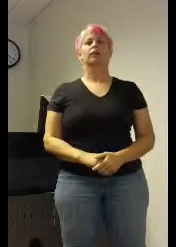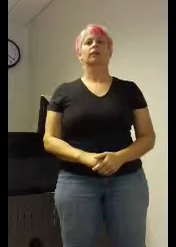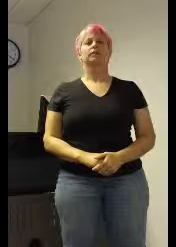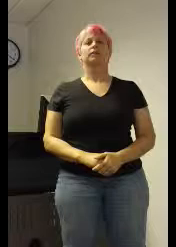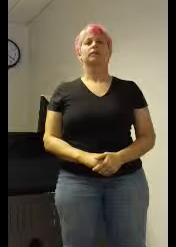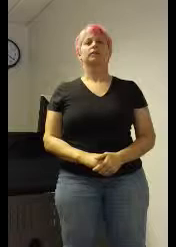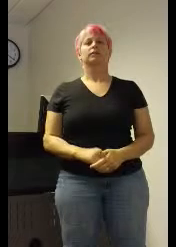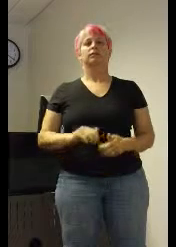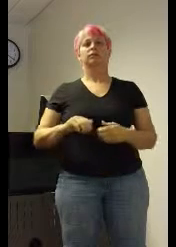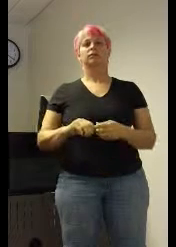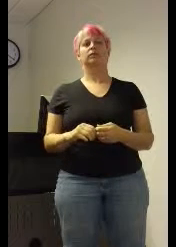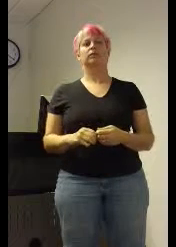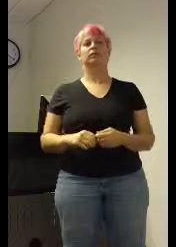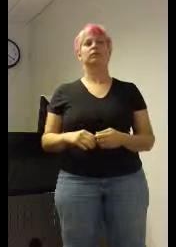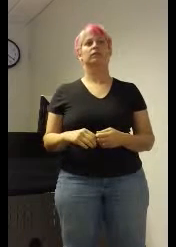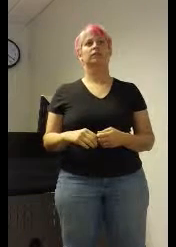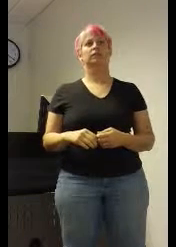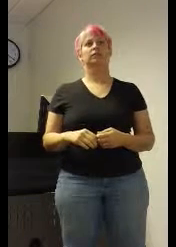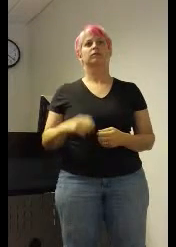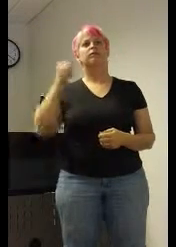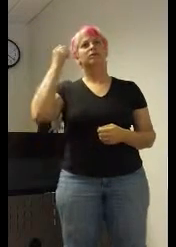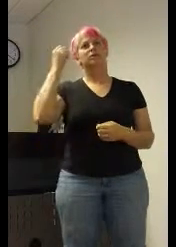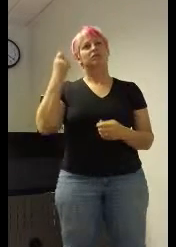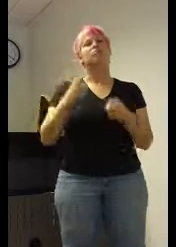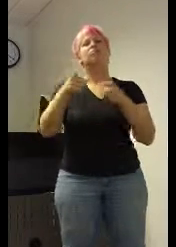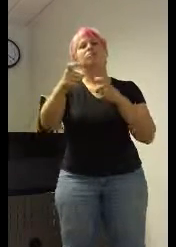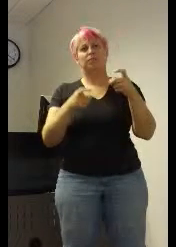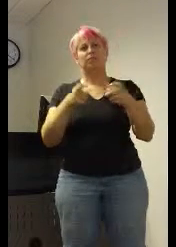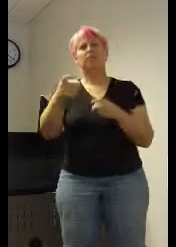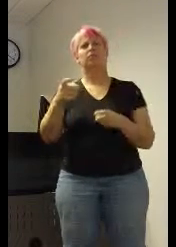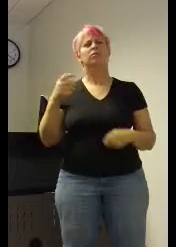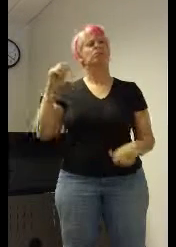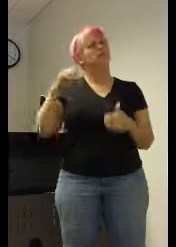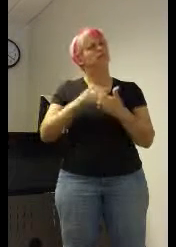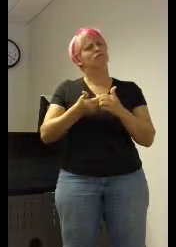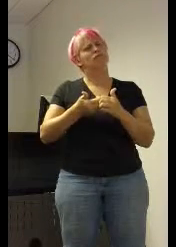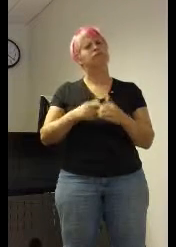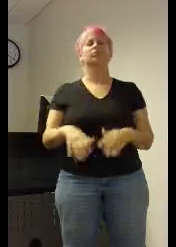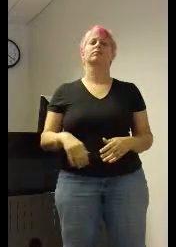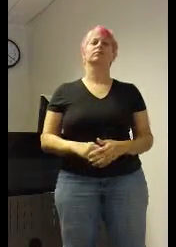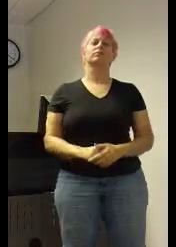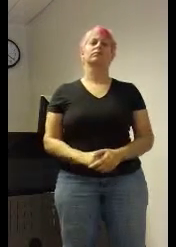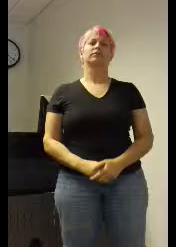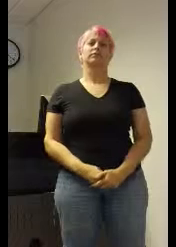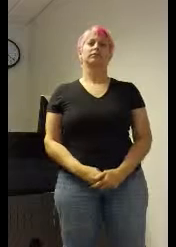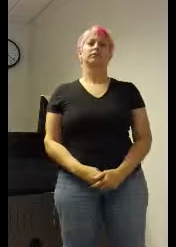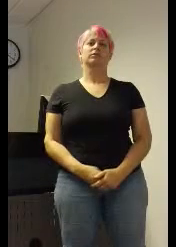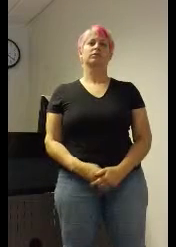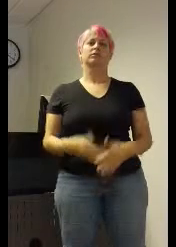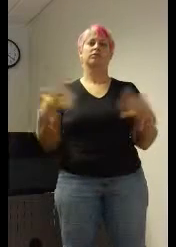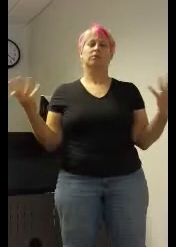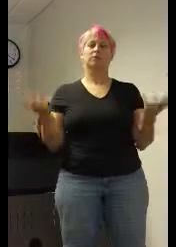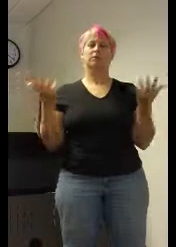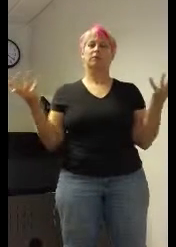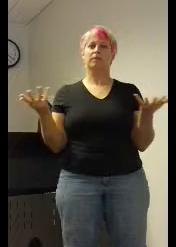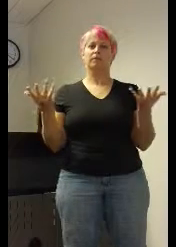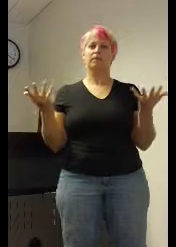it. Let's say you have a loved one with ADD or ADHD. So it's what it is, working with it, and